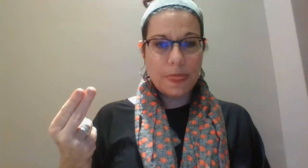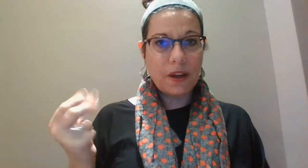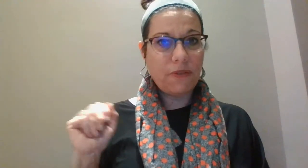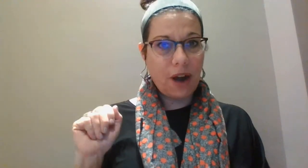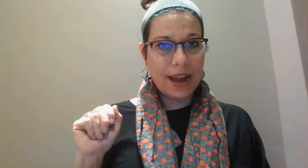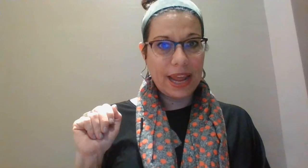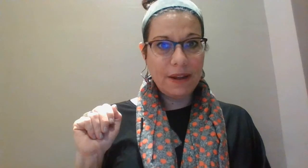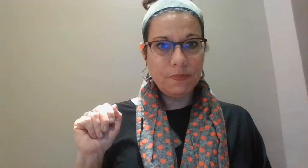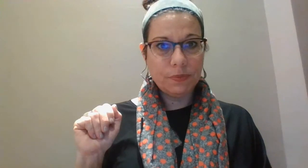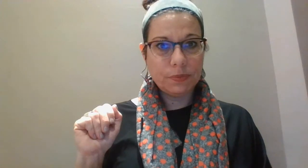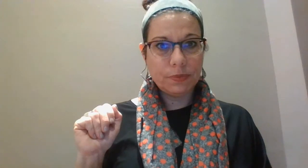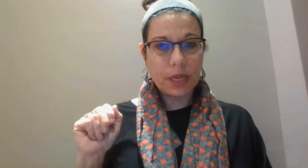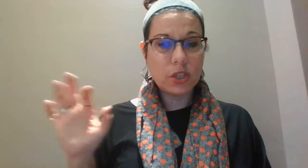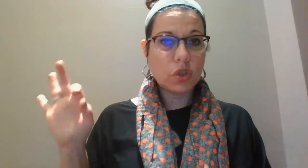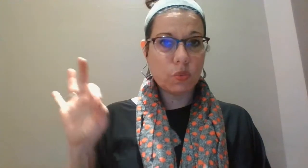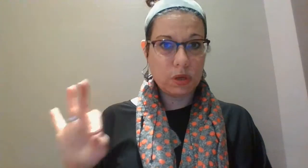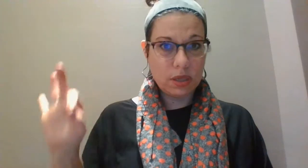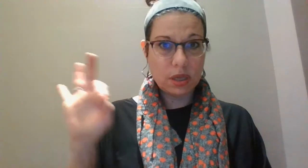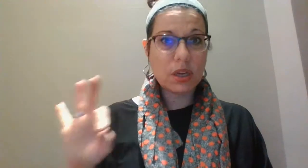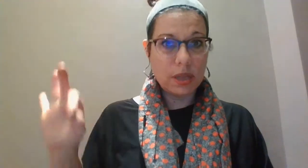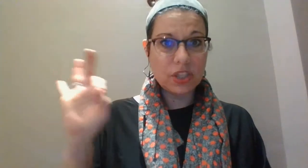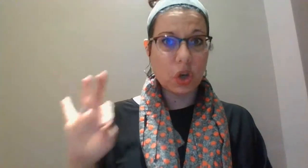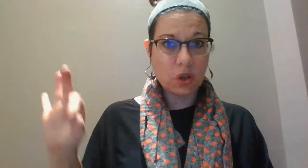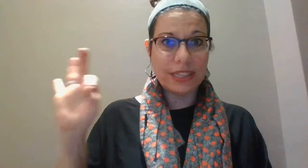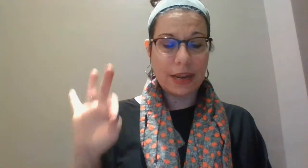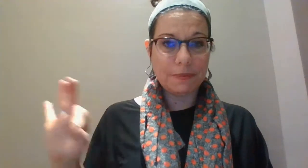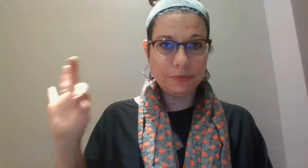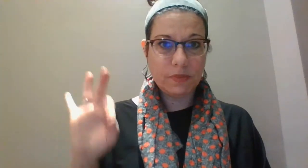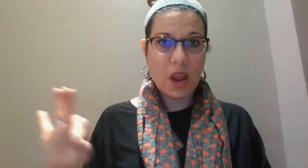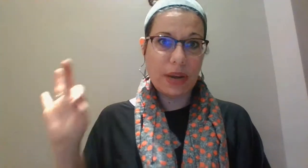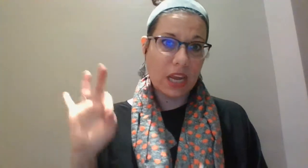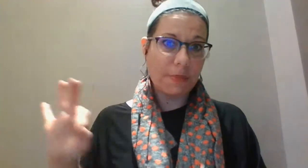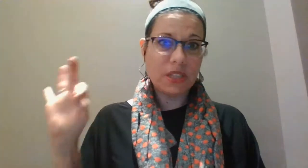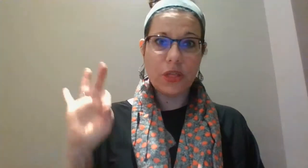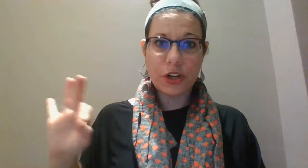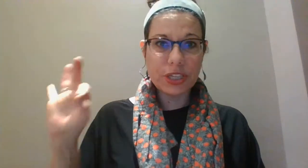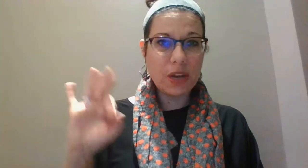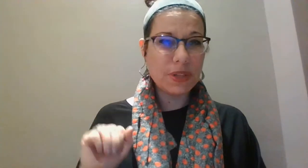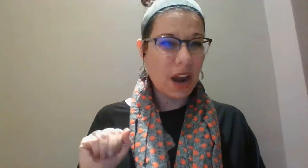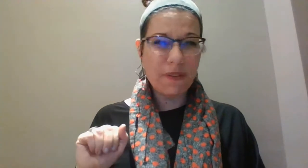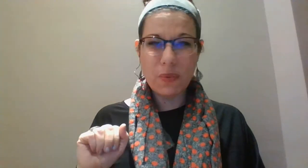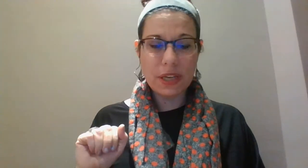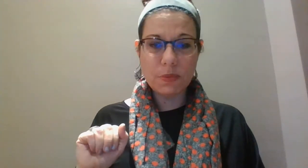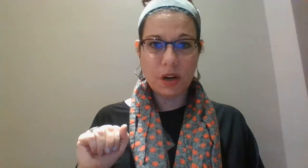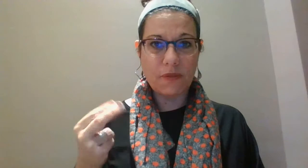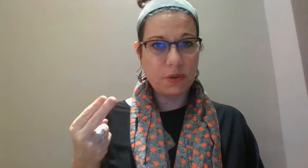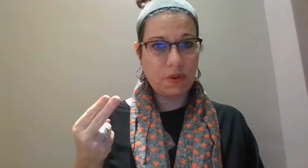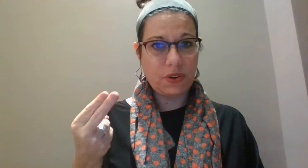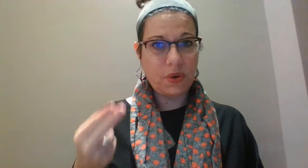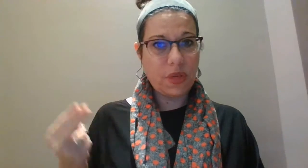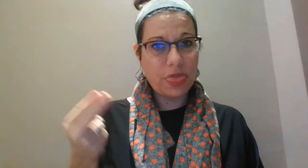Then Friday is circled again. Now, when it comes to Thursday, whichever one is more comfortable for you,